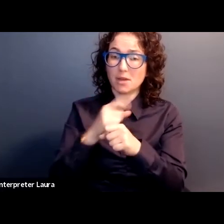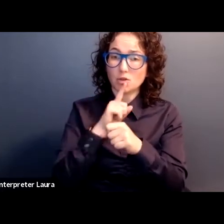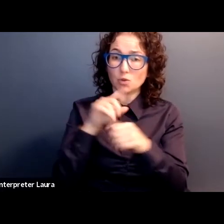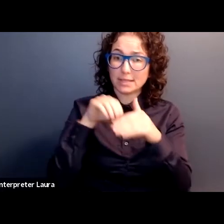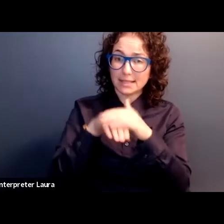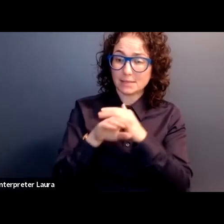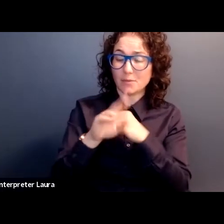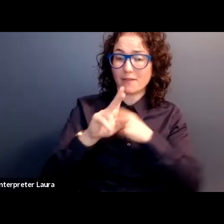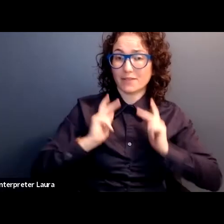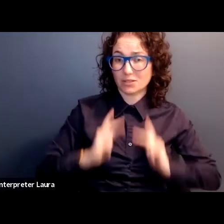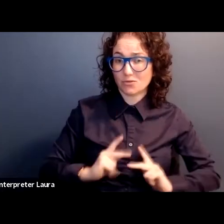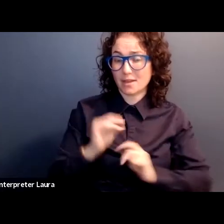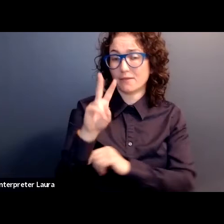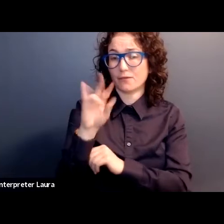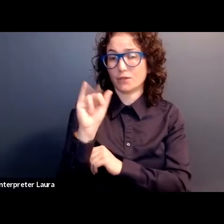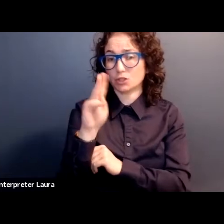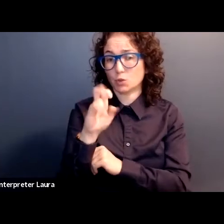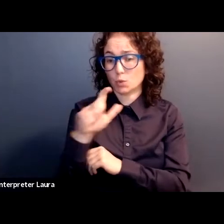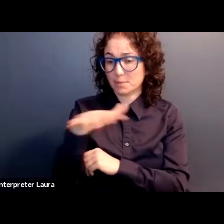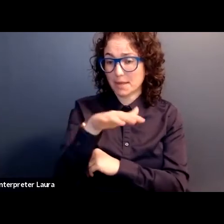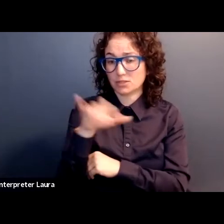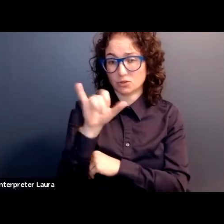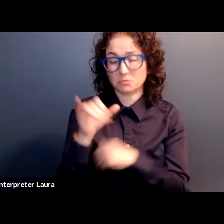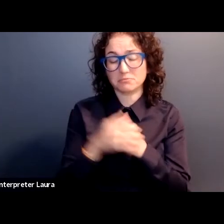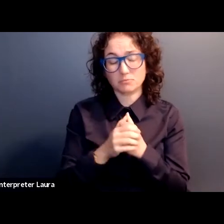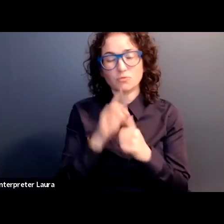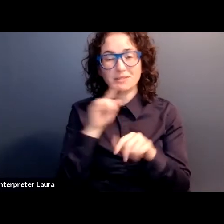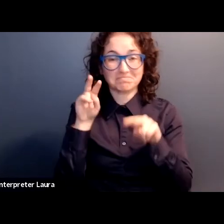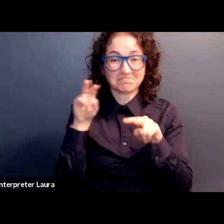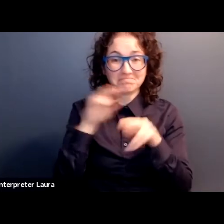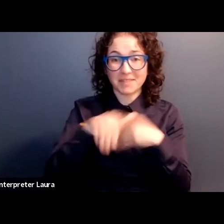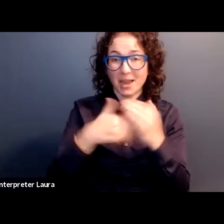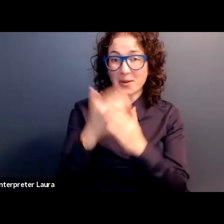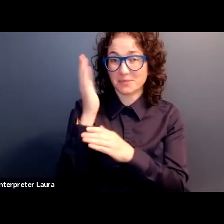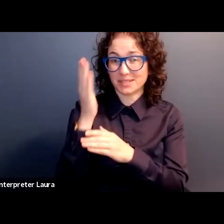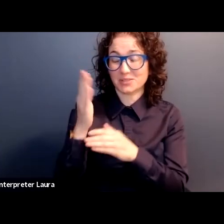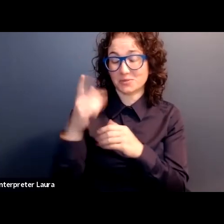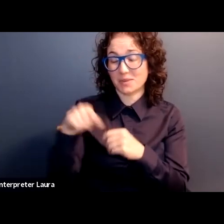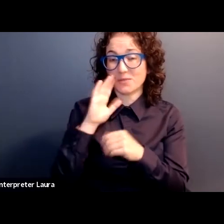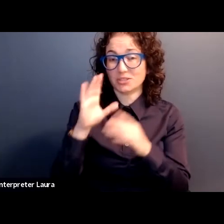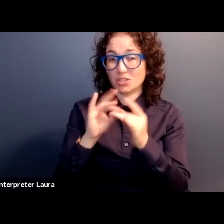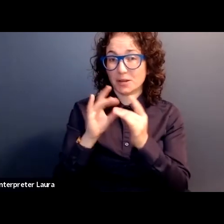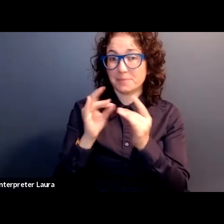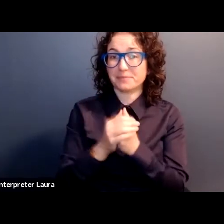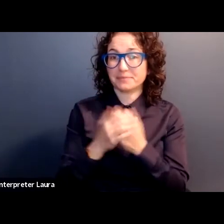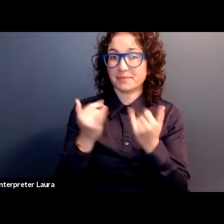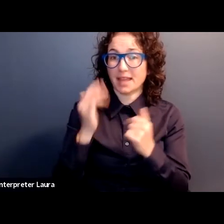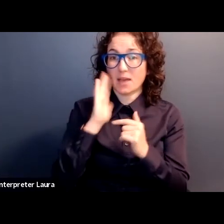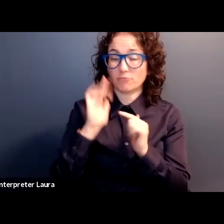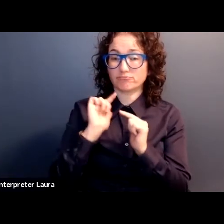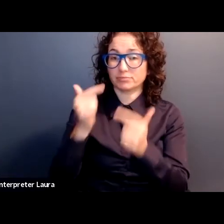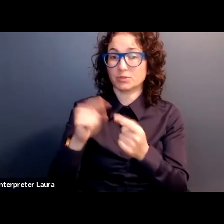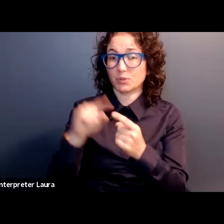virtual spaces and so forth. So I'm really looking forward to what our presenters have to share. And with that, I'm going to pass it back